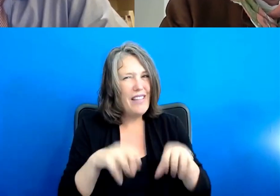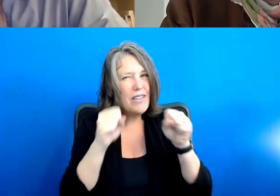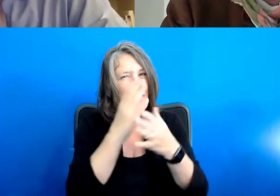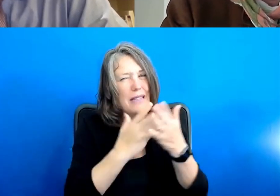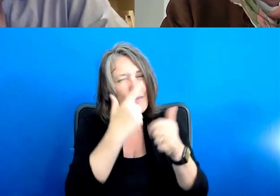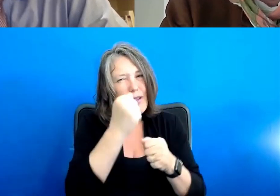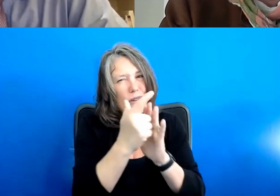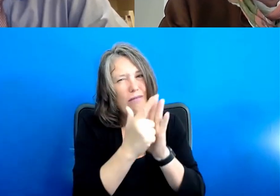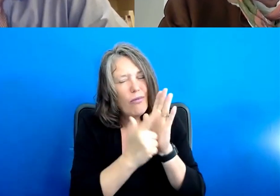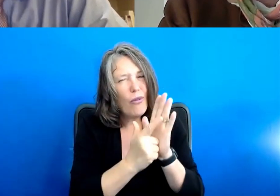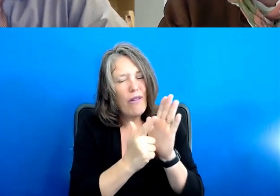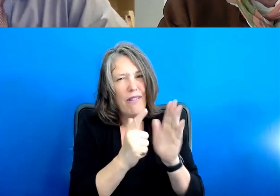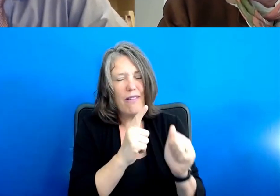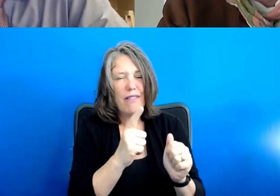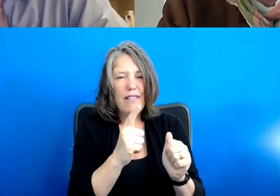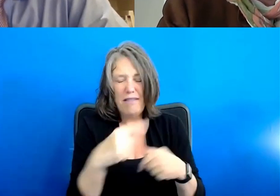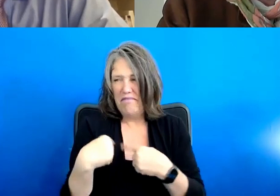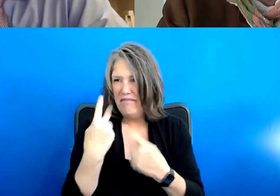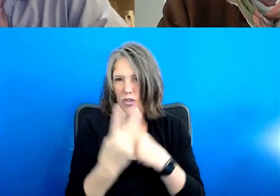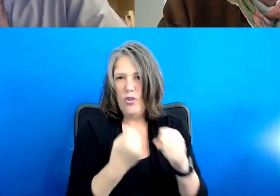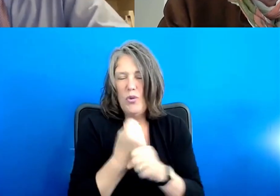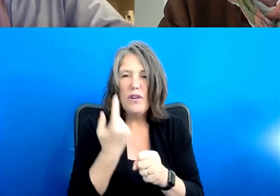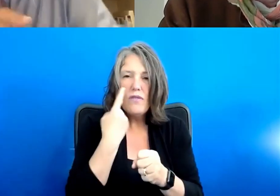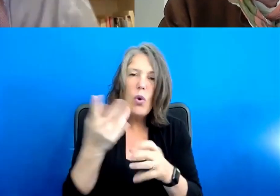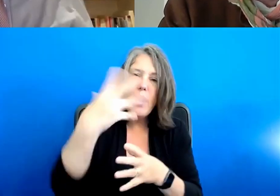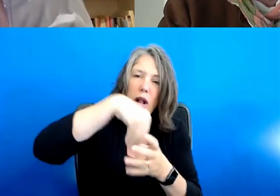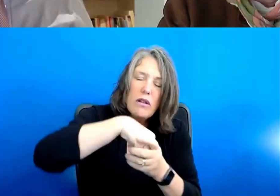legislation in the last 2 years on inclusive education.